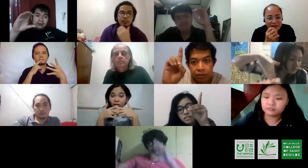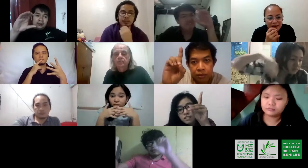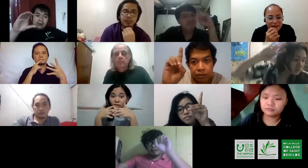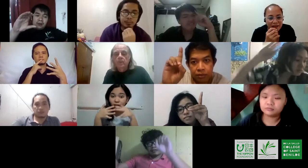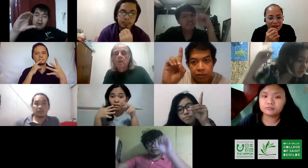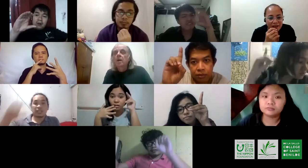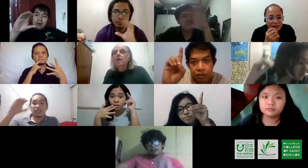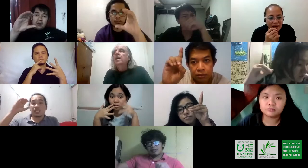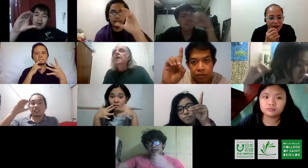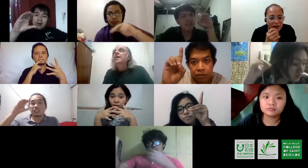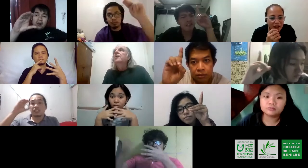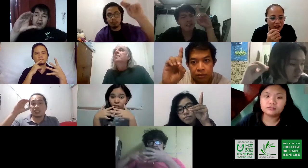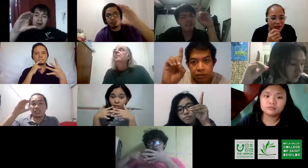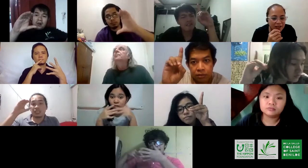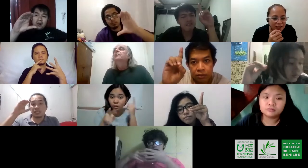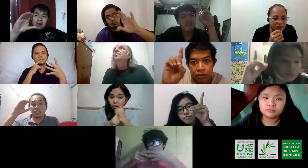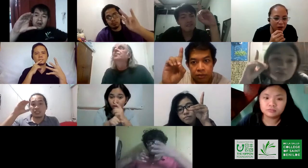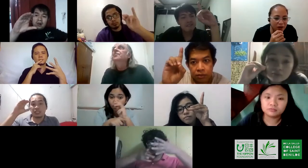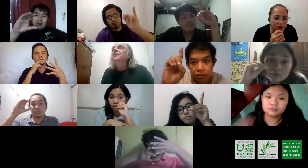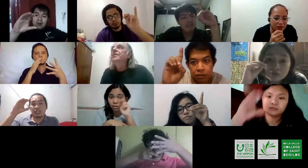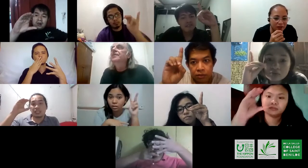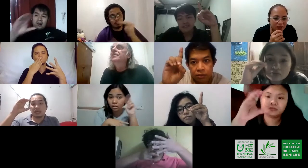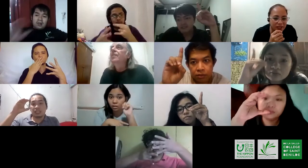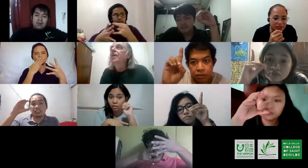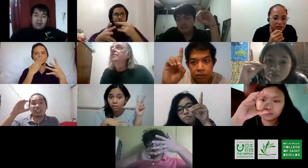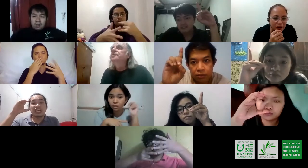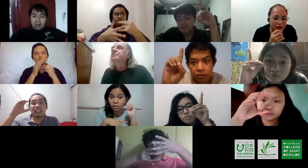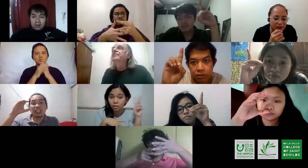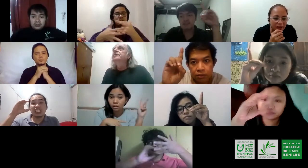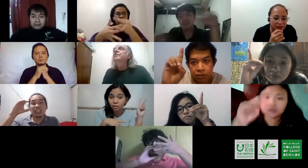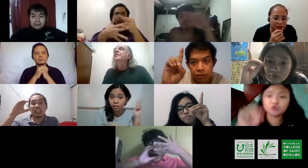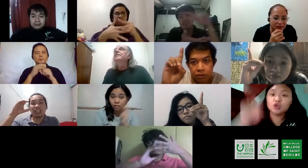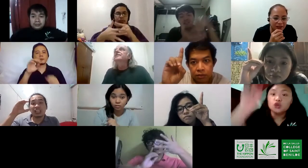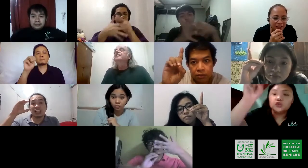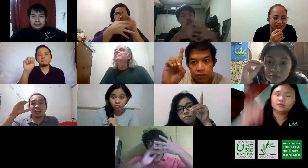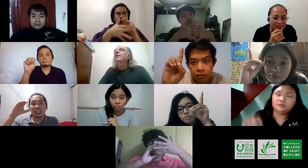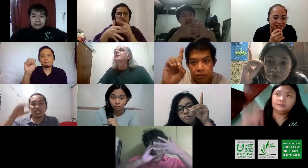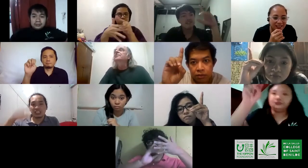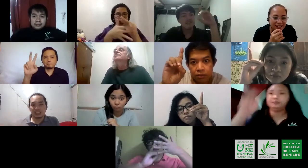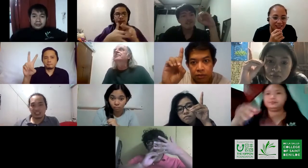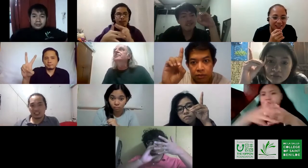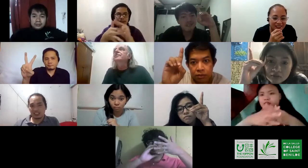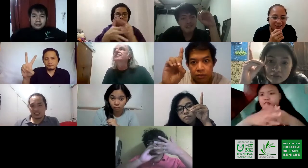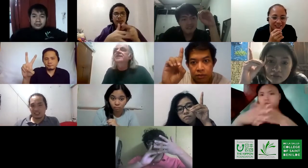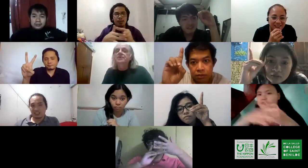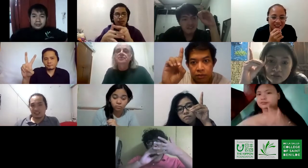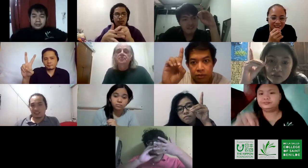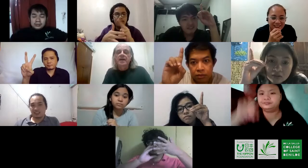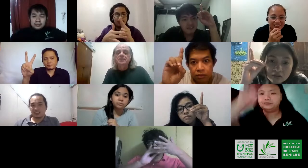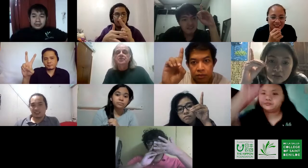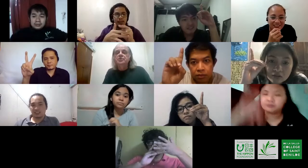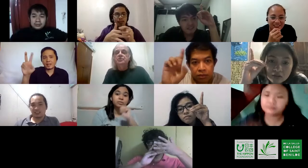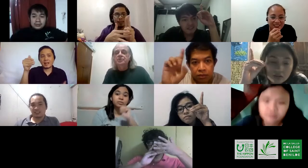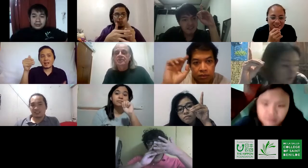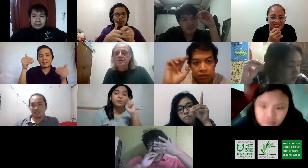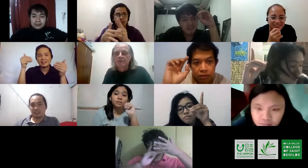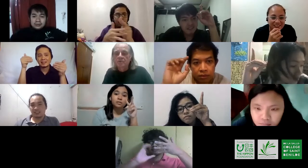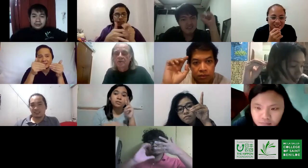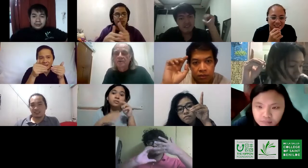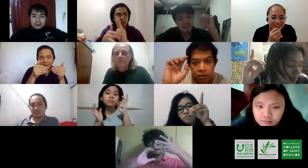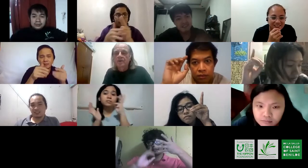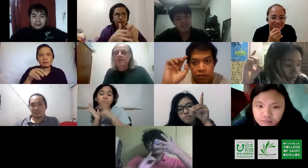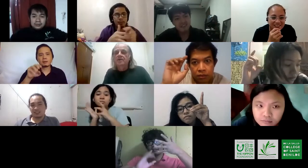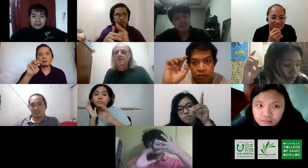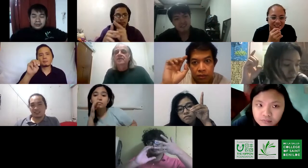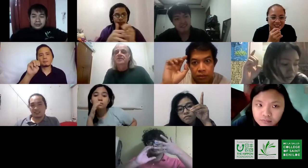D. Is it part of, is it in Martha's America? Vineyard. Martha's Vineyard is next to Massachusetts in